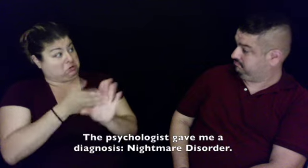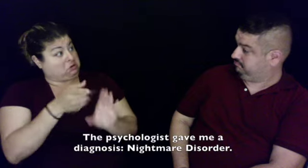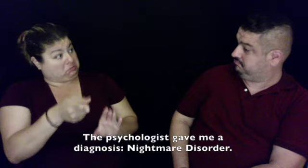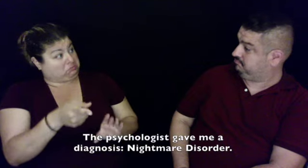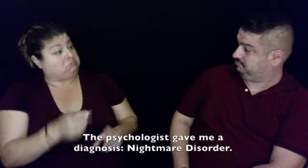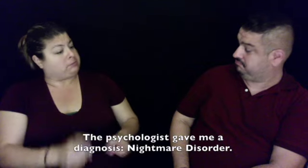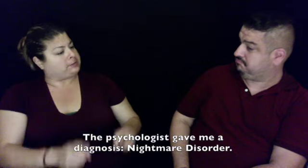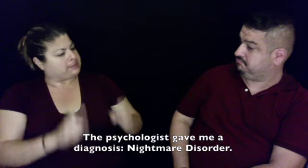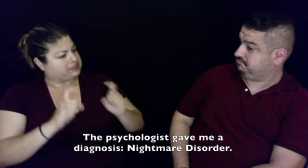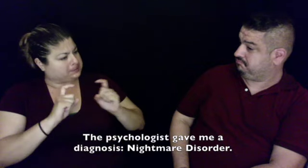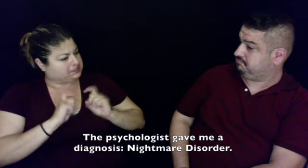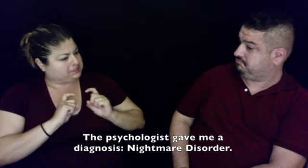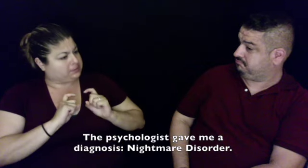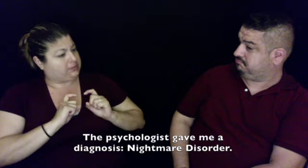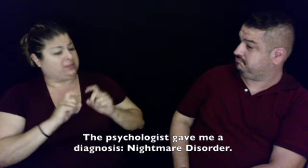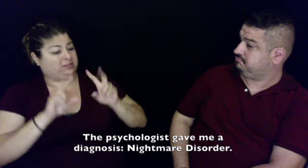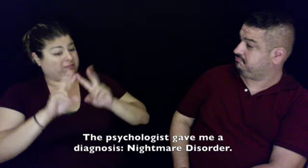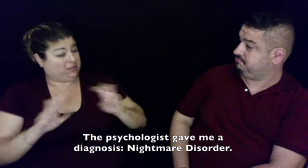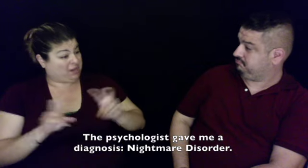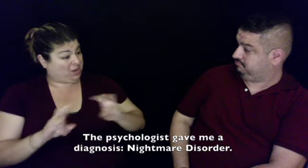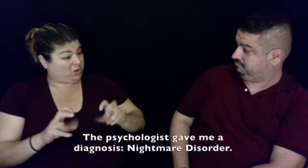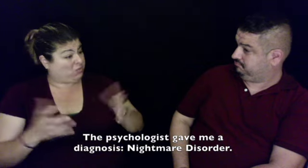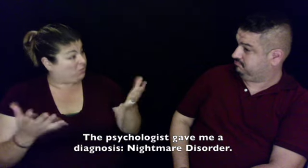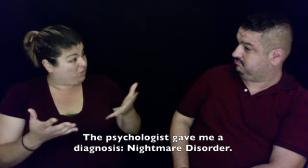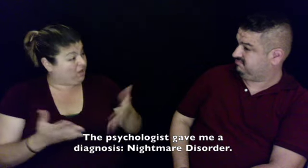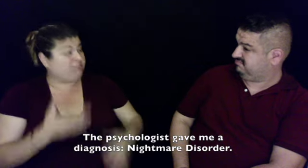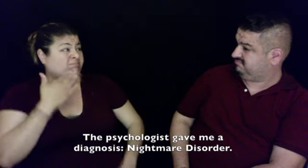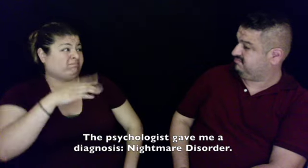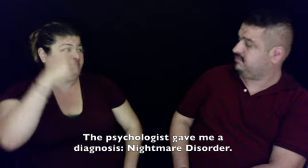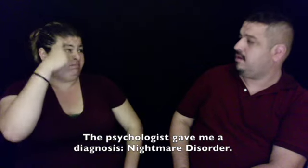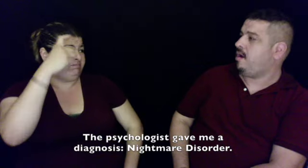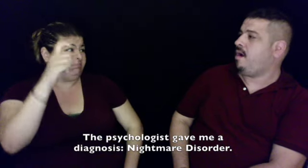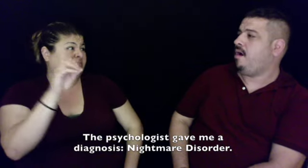The psychologist gave me a diagnosis, nightmare disorder.